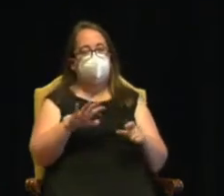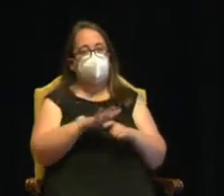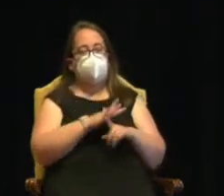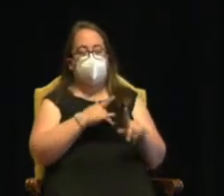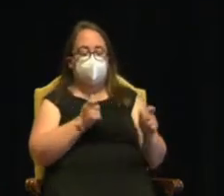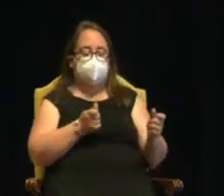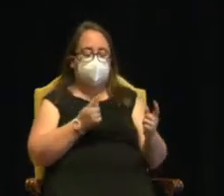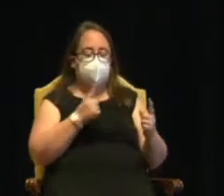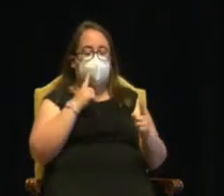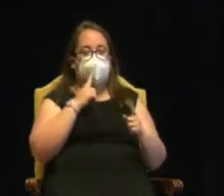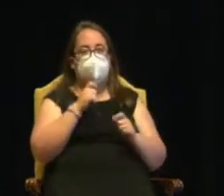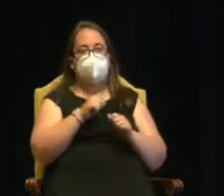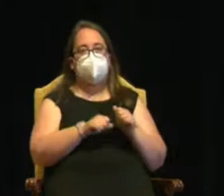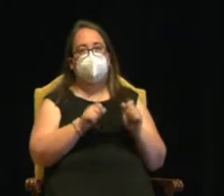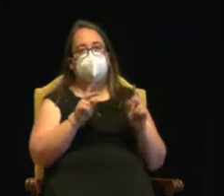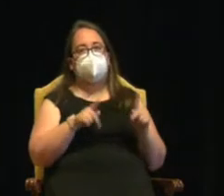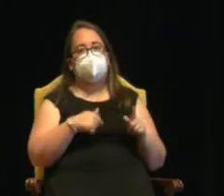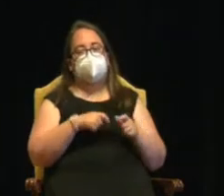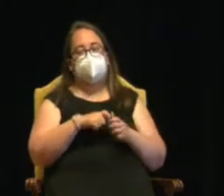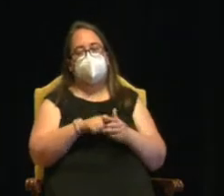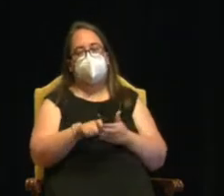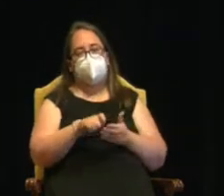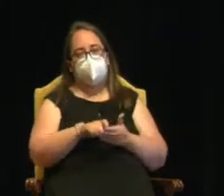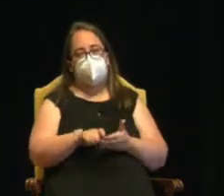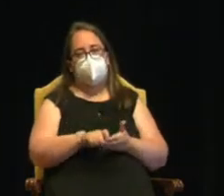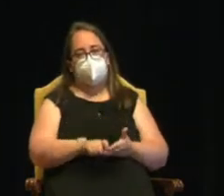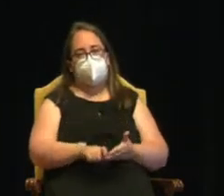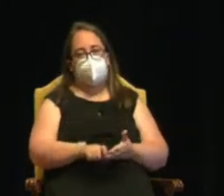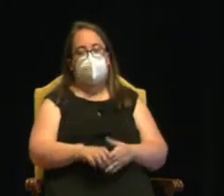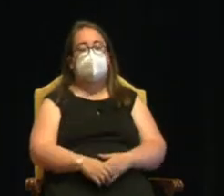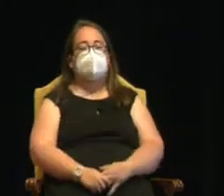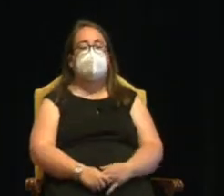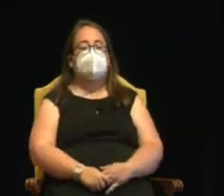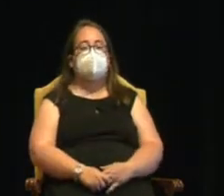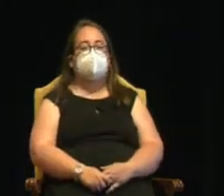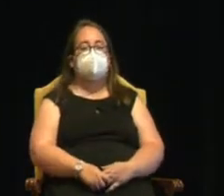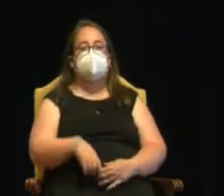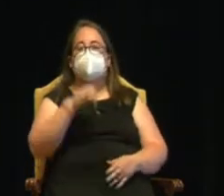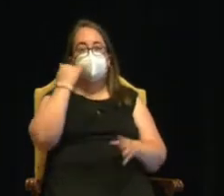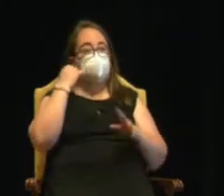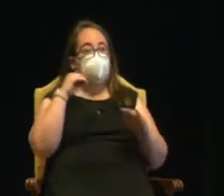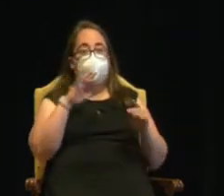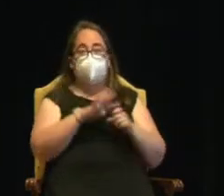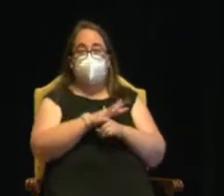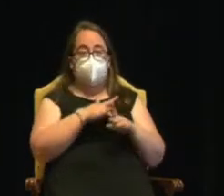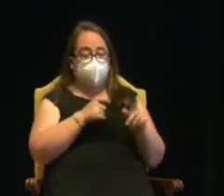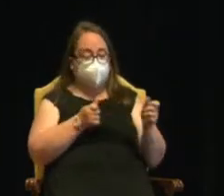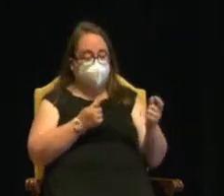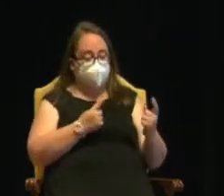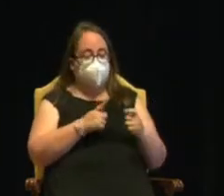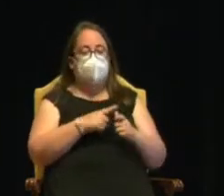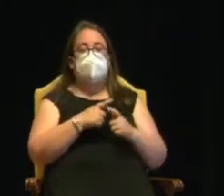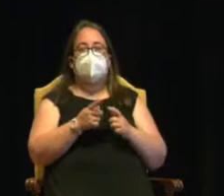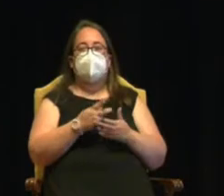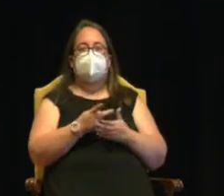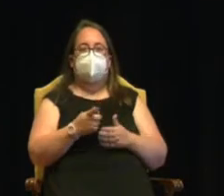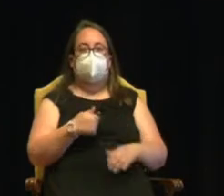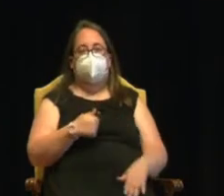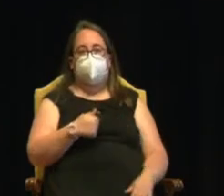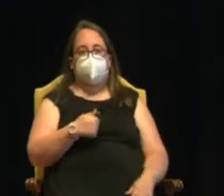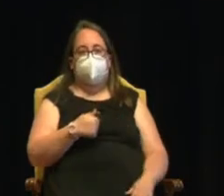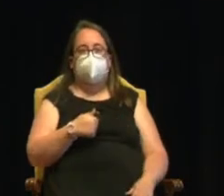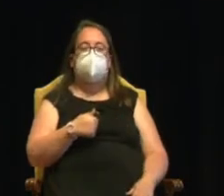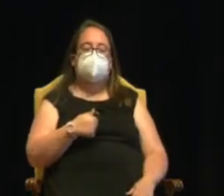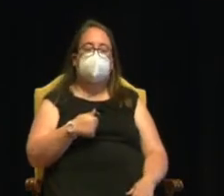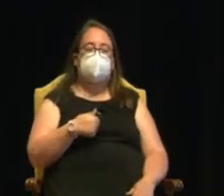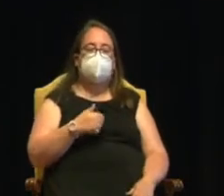empathy for every person I create. And to the extent, if I don't have full empathy, I feel like it's a failure. And I feel like in my earlier